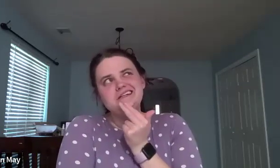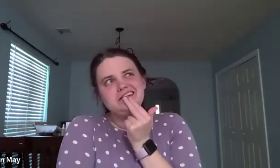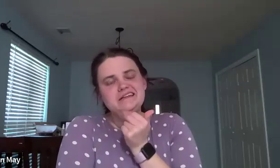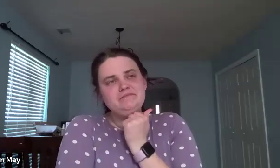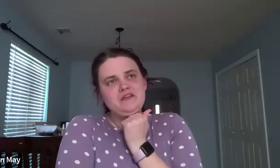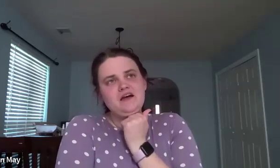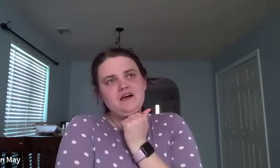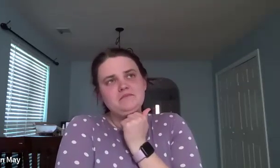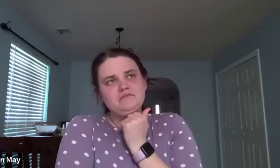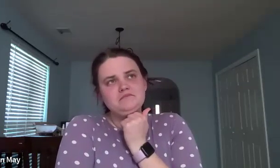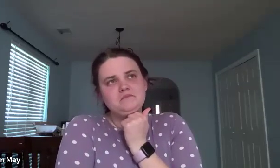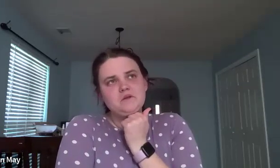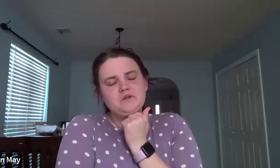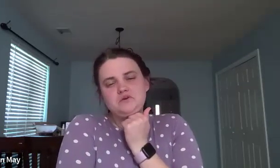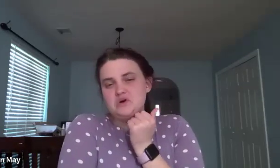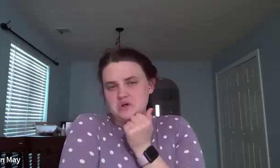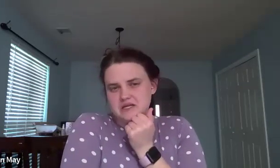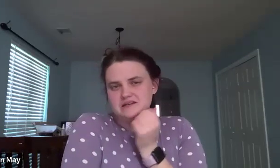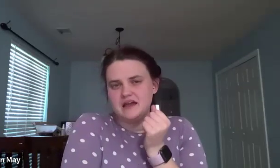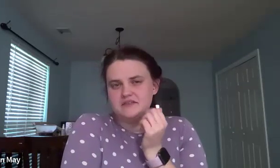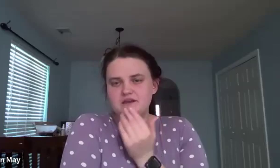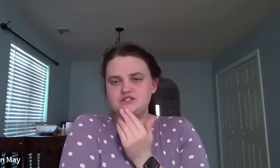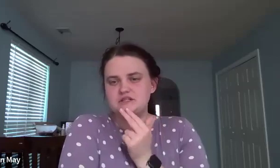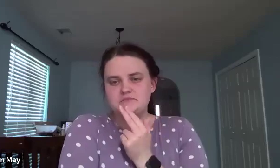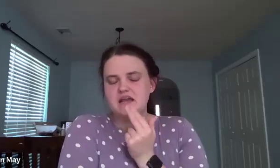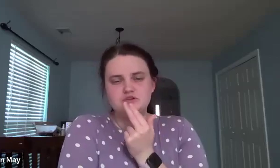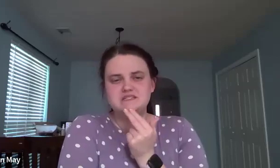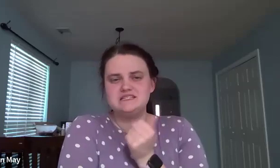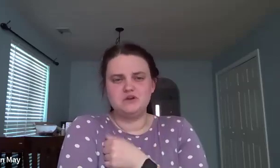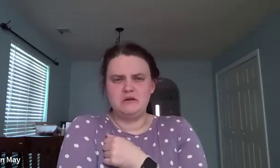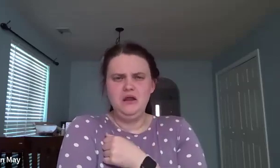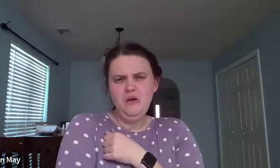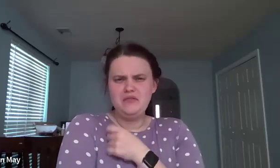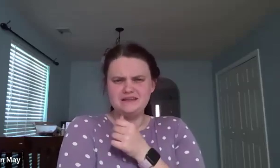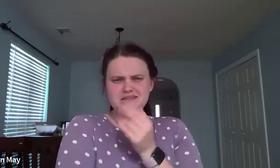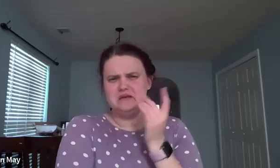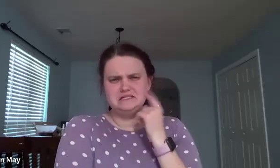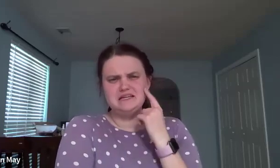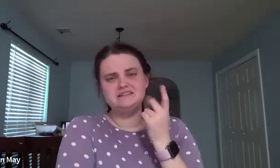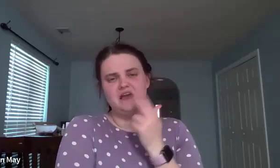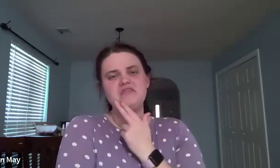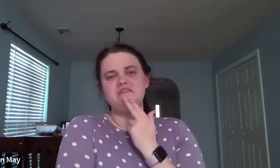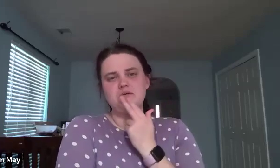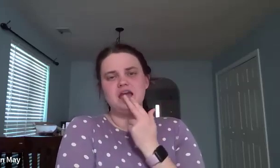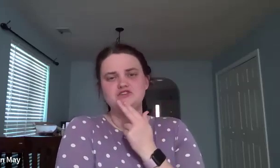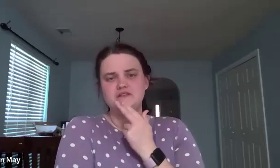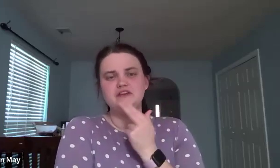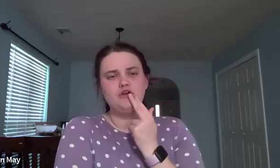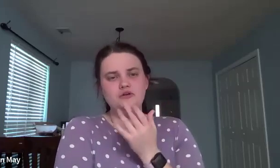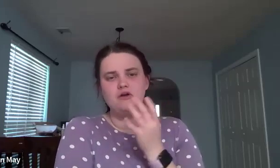honey. You could, I think it shouldn't be, I don't see someone going, no, that doesn't make sense. Like, I think they would catch on, like, you're calling